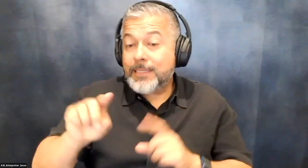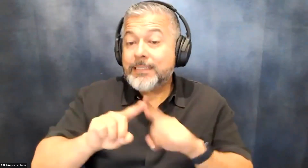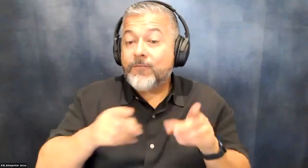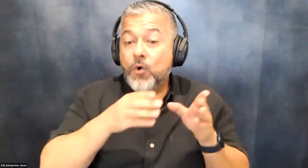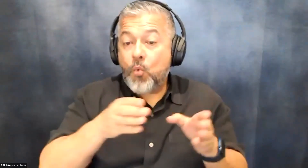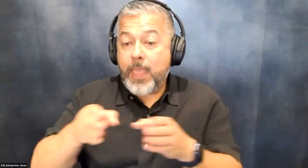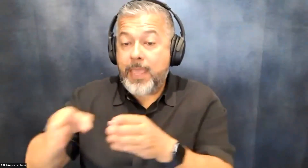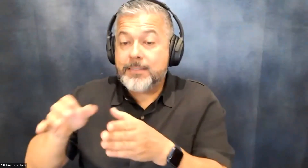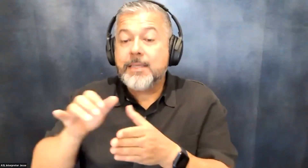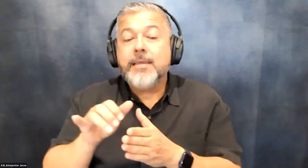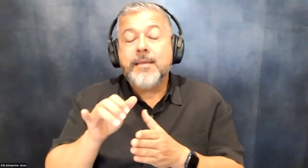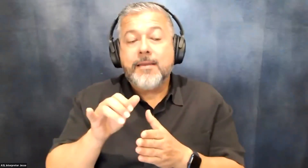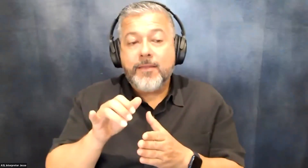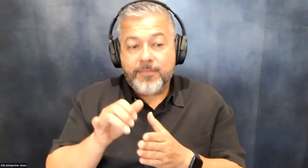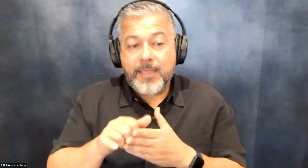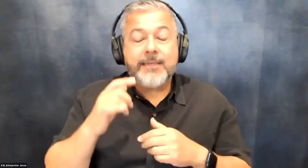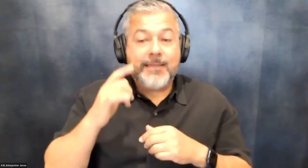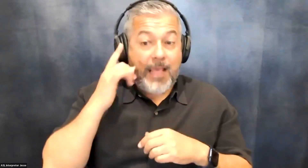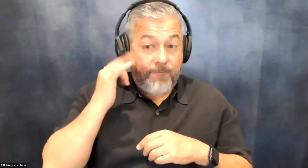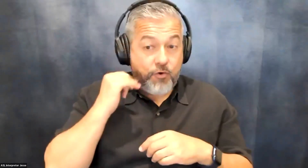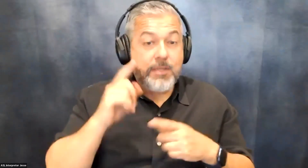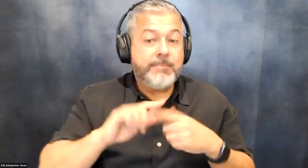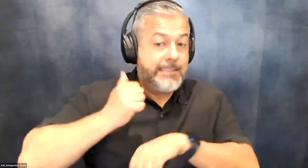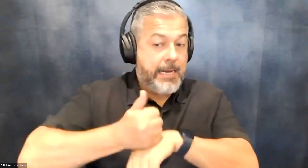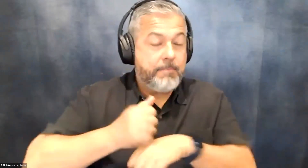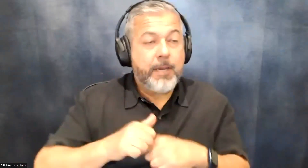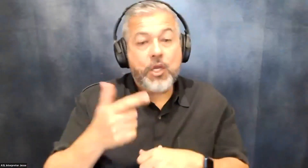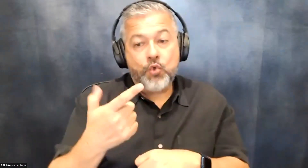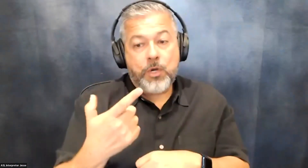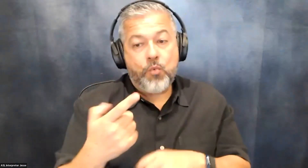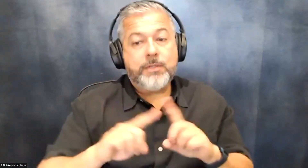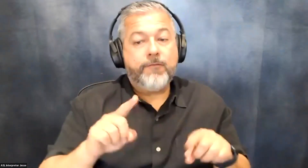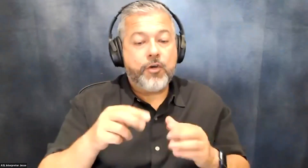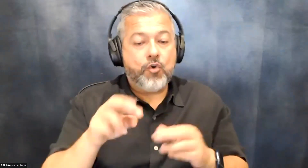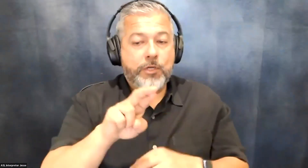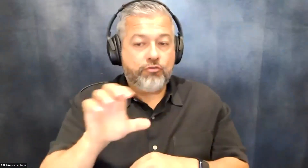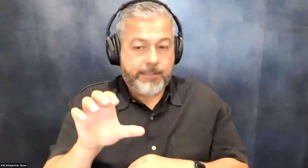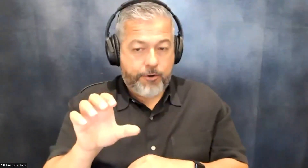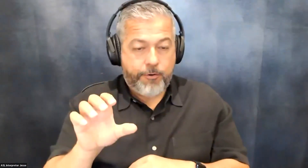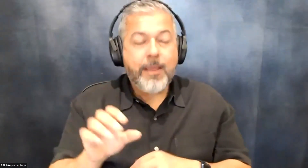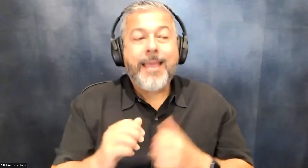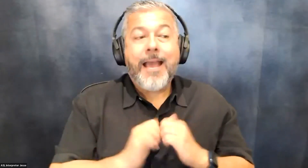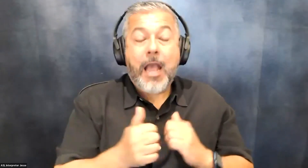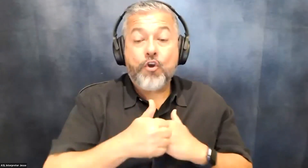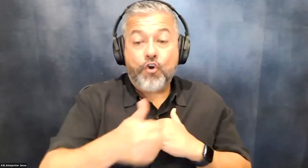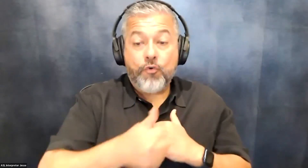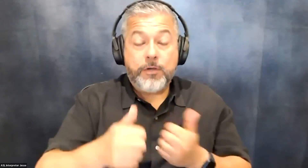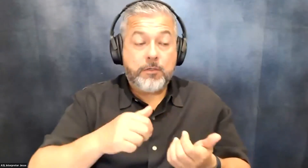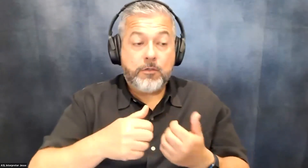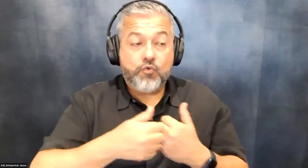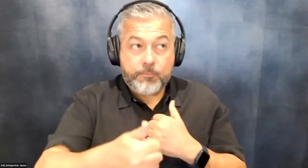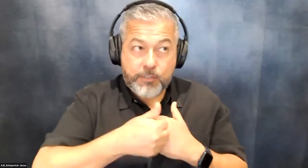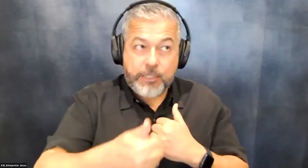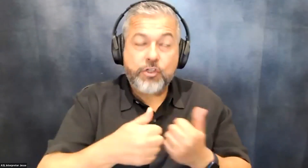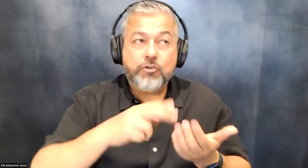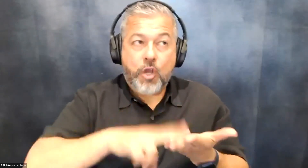transportation companies in the state California have been vendorized by the 21 different regional centers. So the way current transportation contracts today work, they're